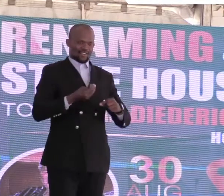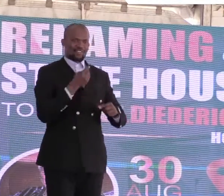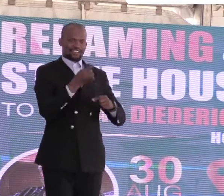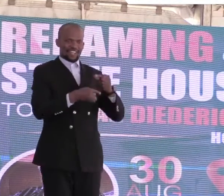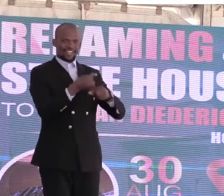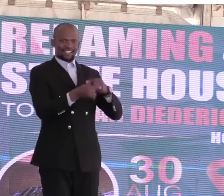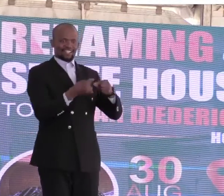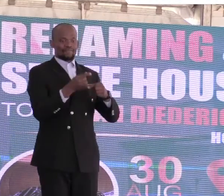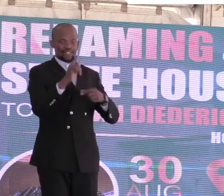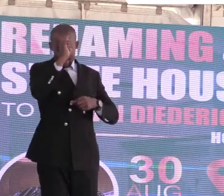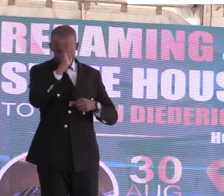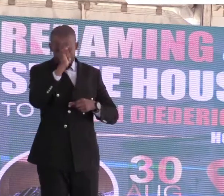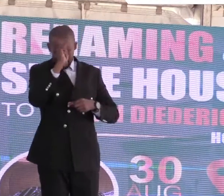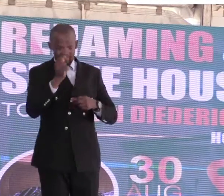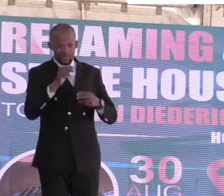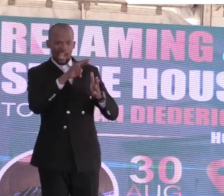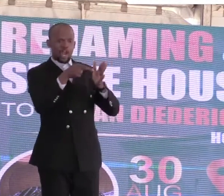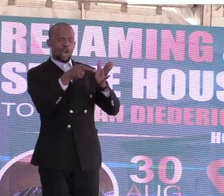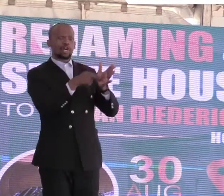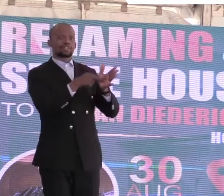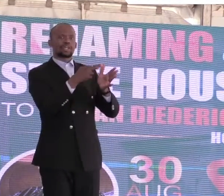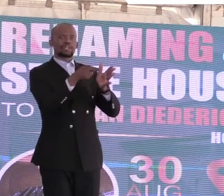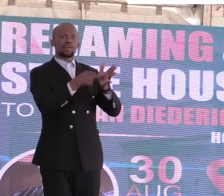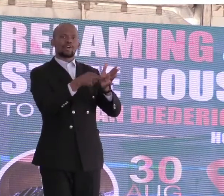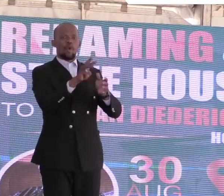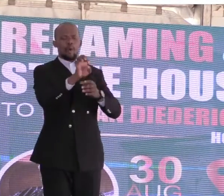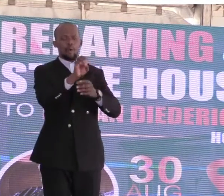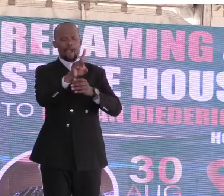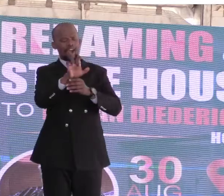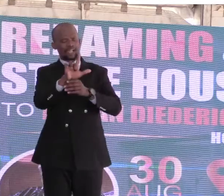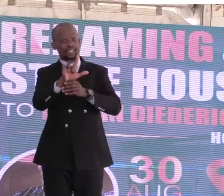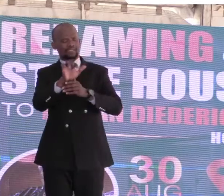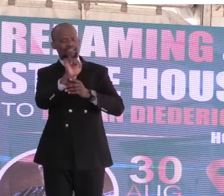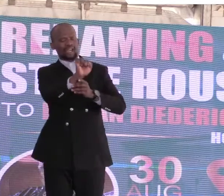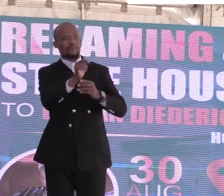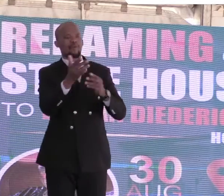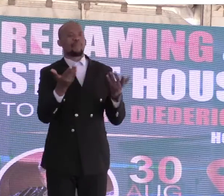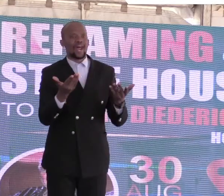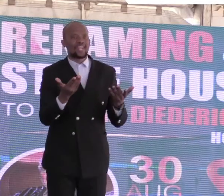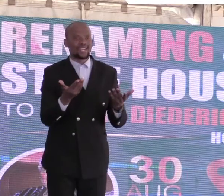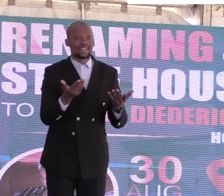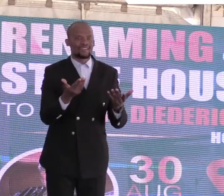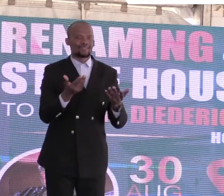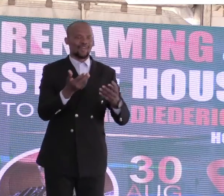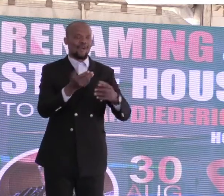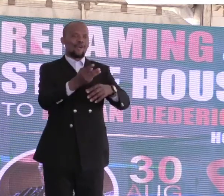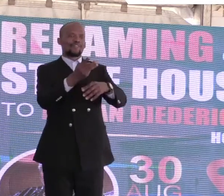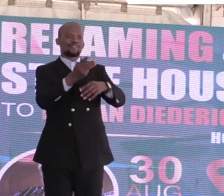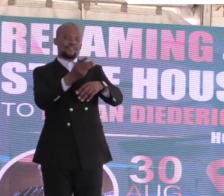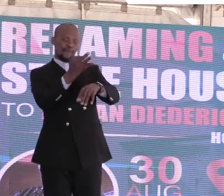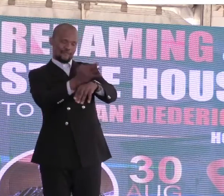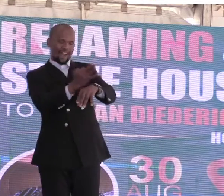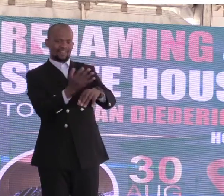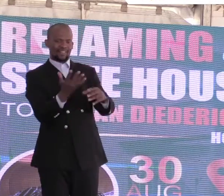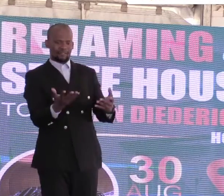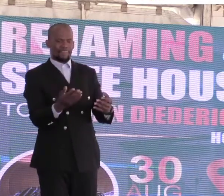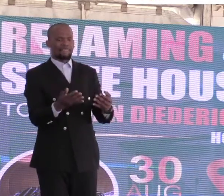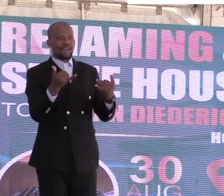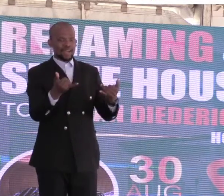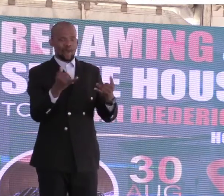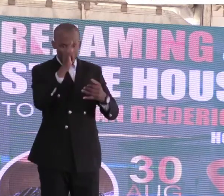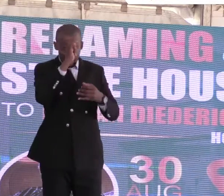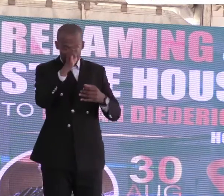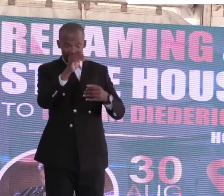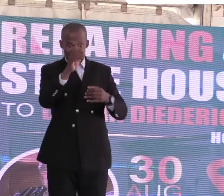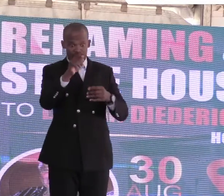boys, role models are ngotata. If otata aba vaccinate, there will be no need for a young boy in your own household to go